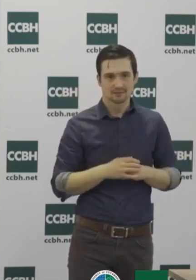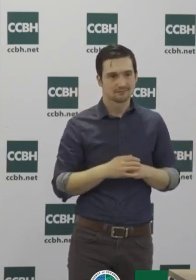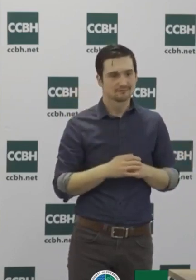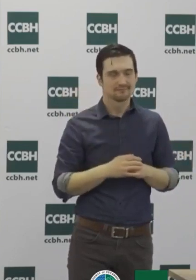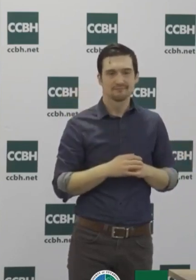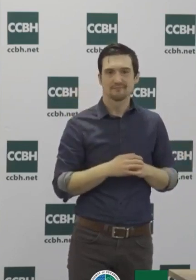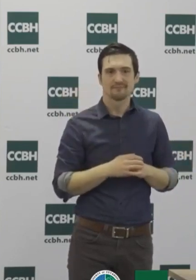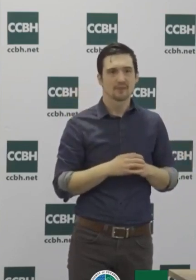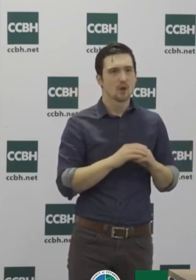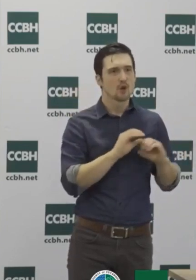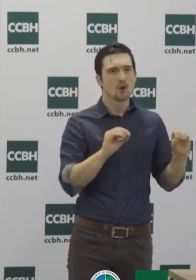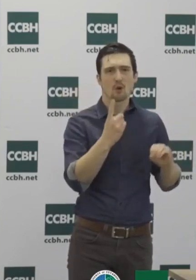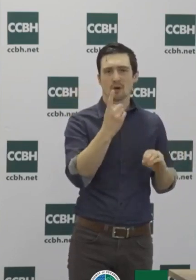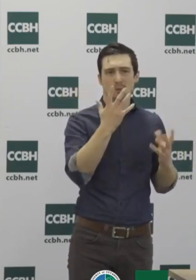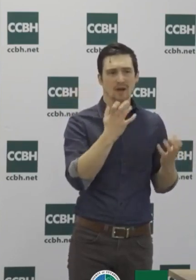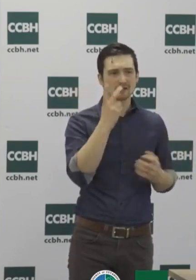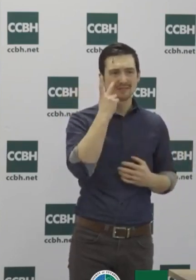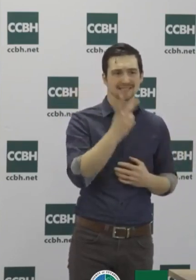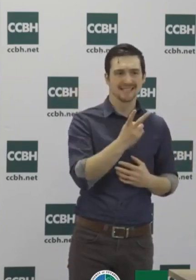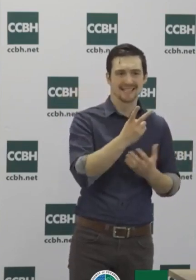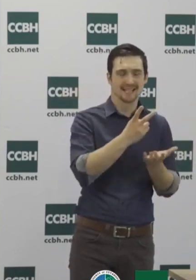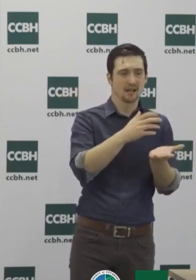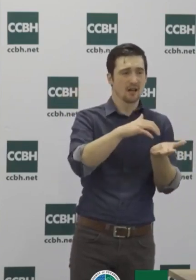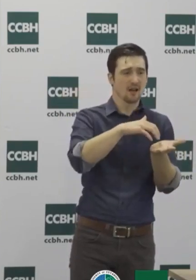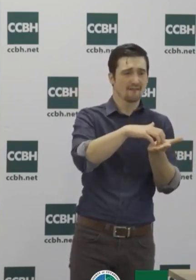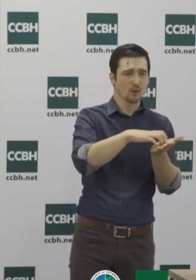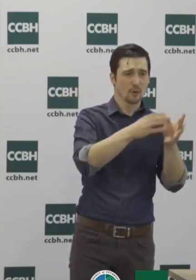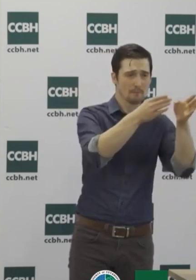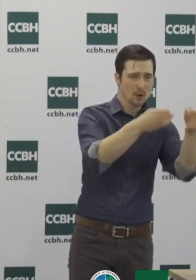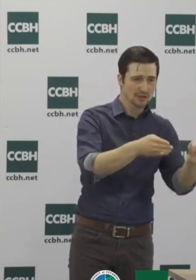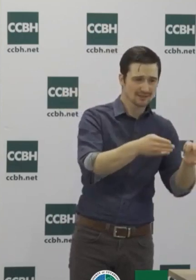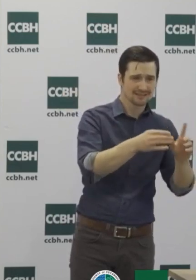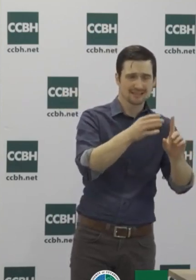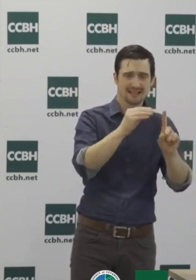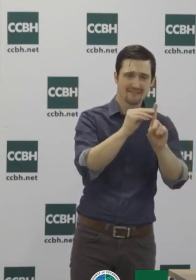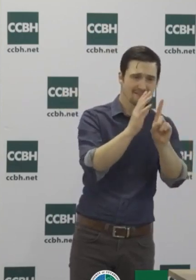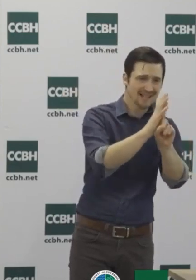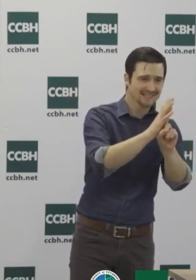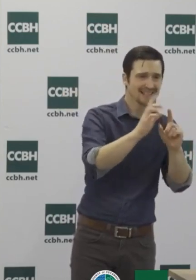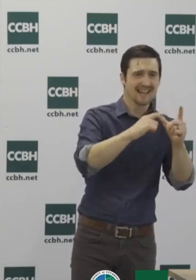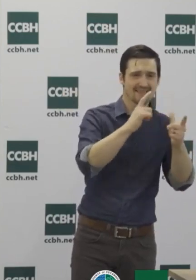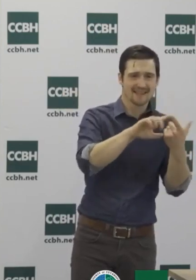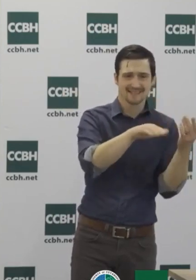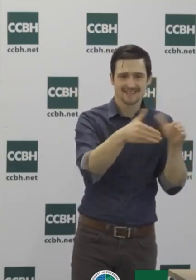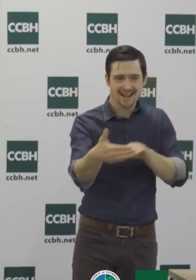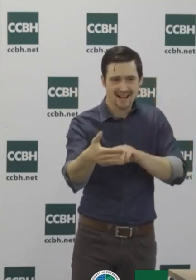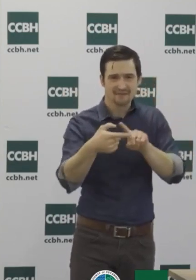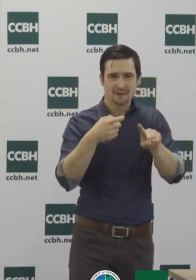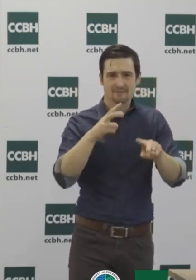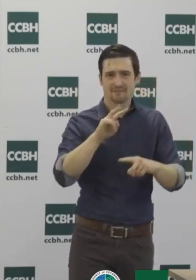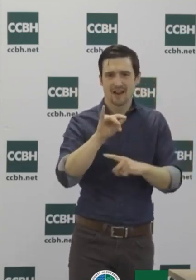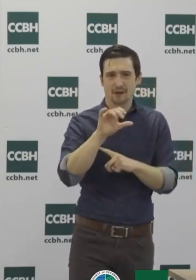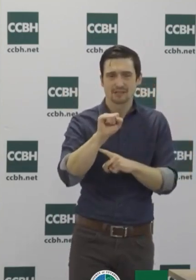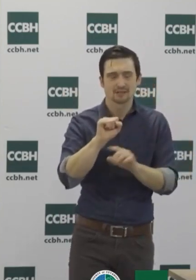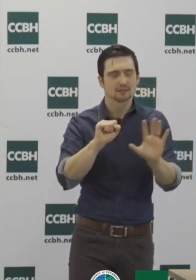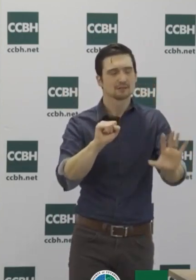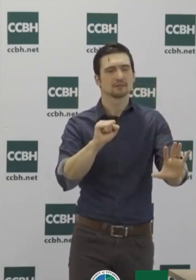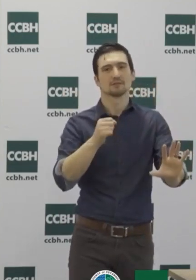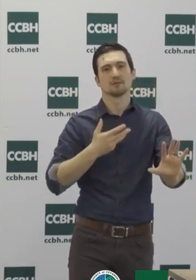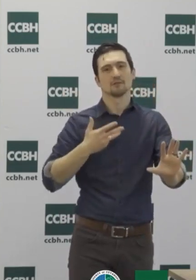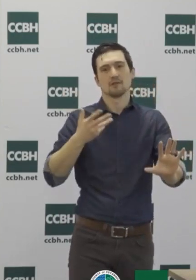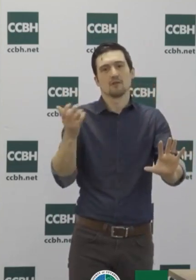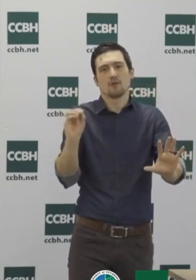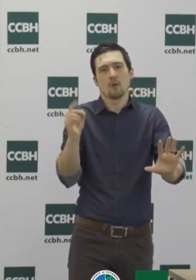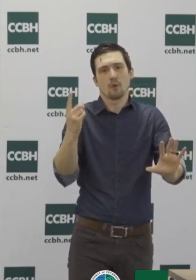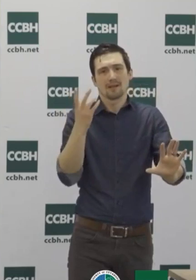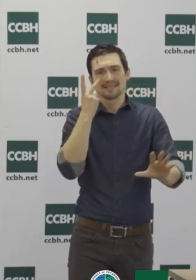those who are most vulnerable being at risk and dying from this virus. It's what we're trying to prevent so hard. And